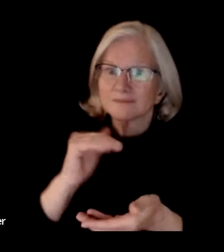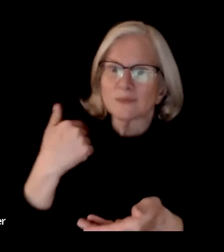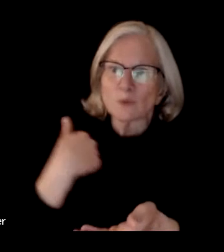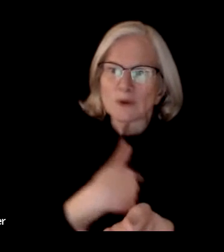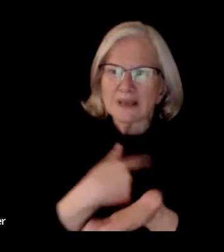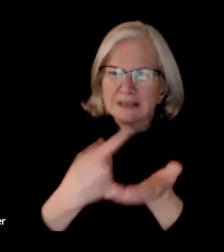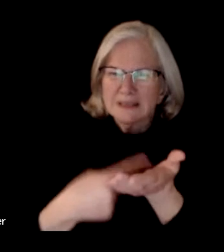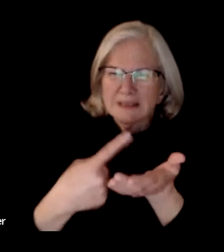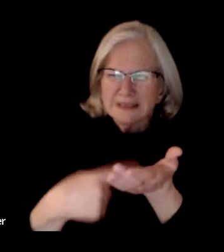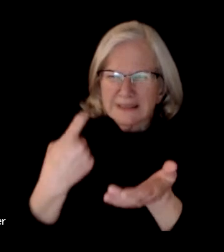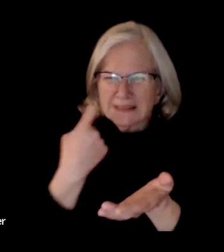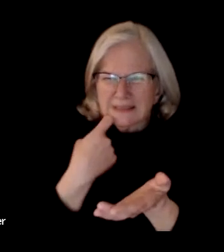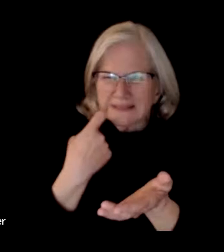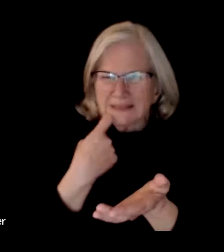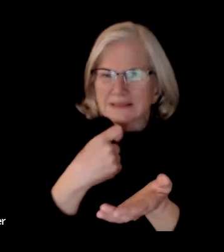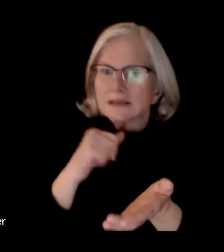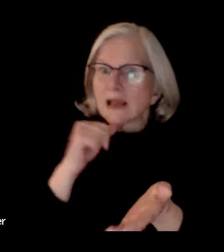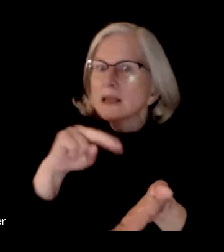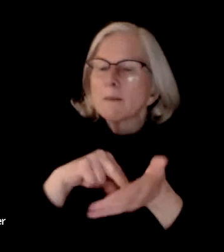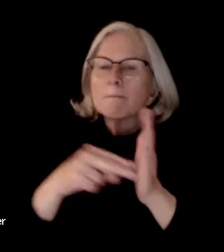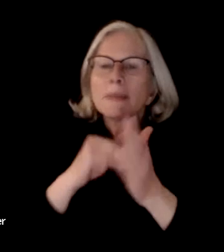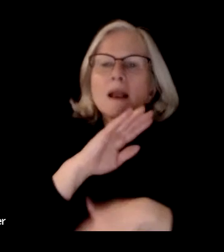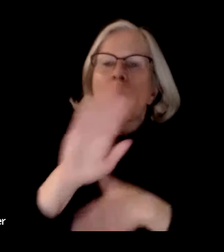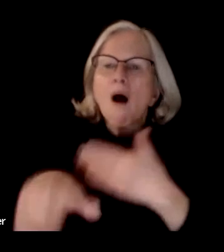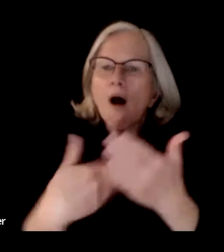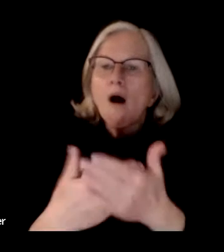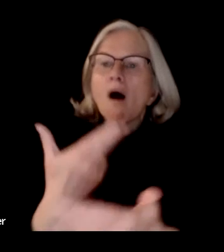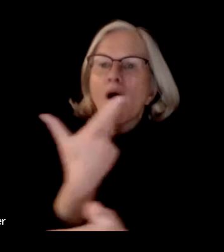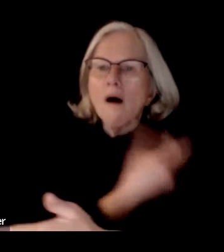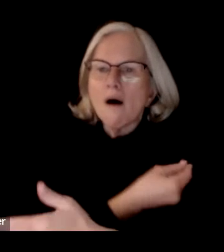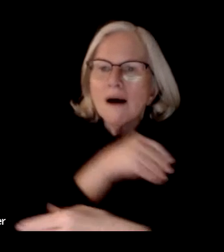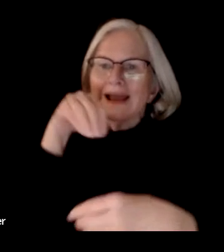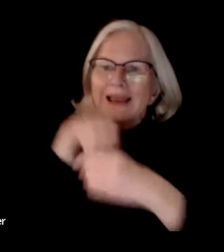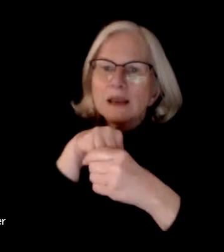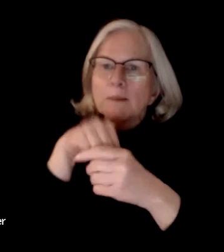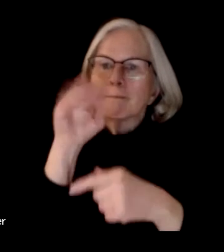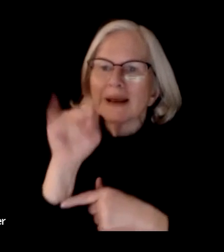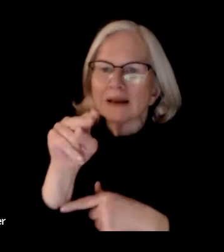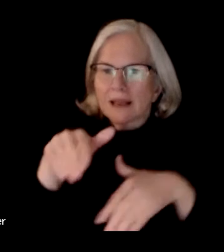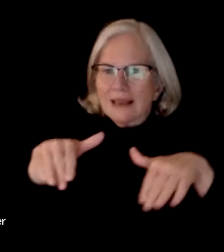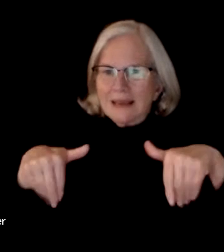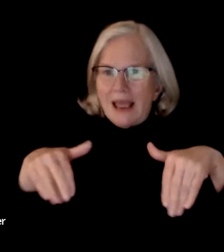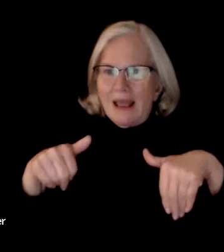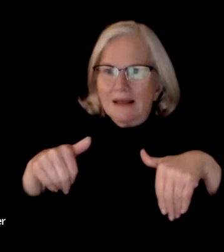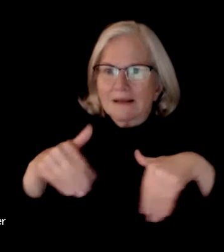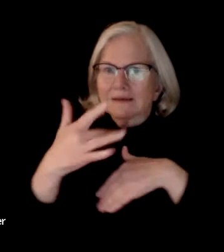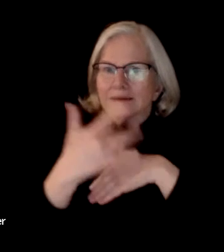does not mean all of the doses are in the state or available to vaccinators.